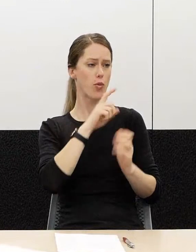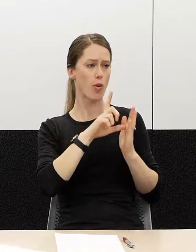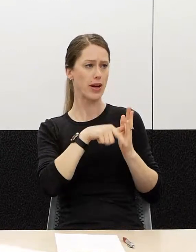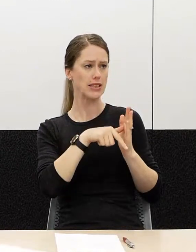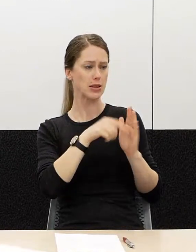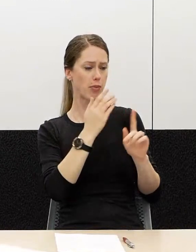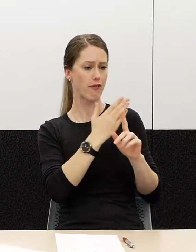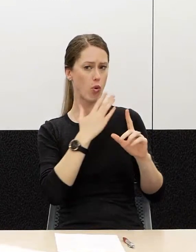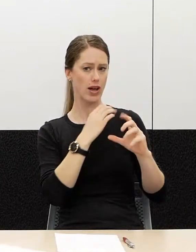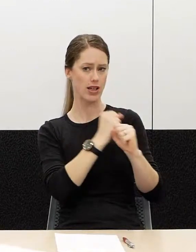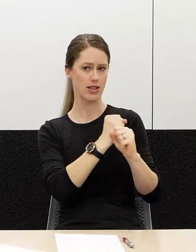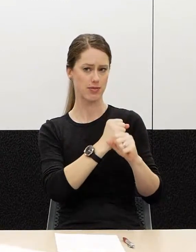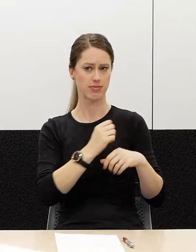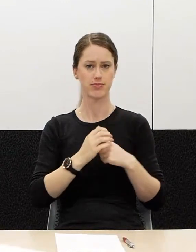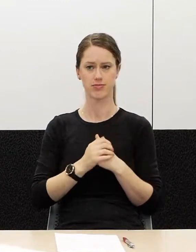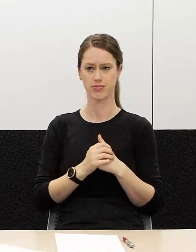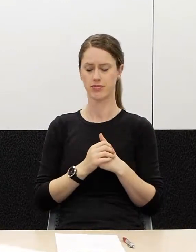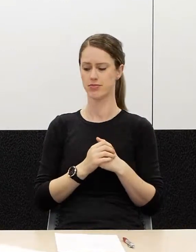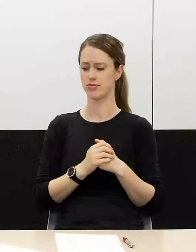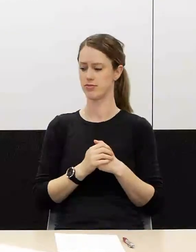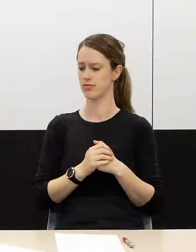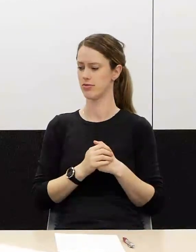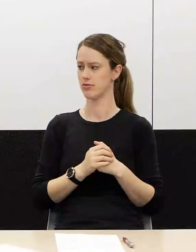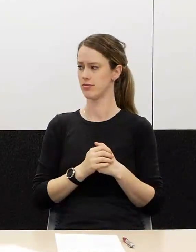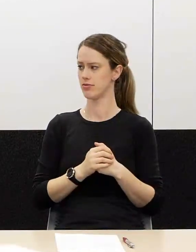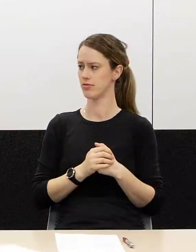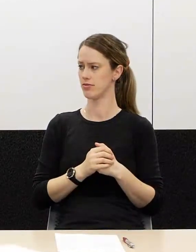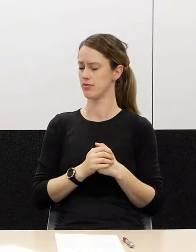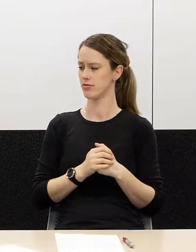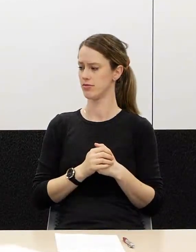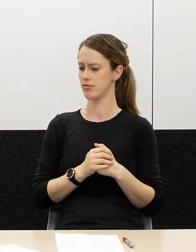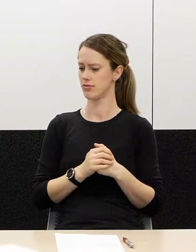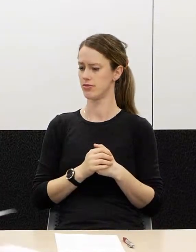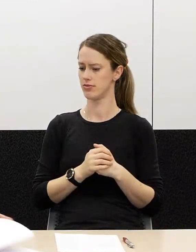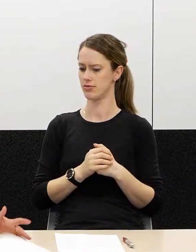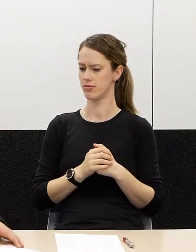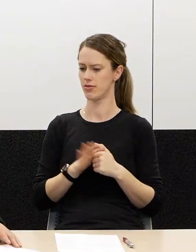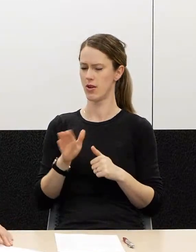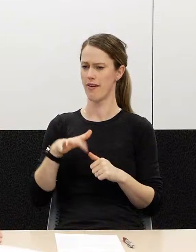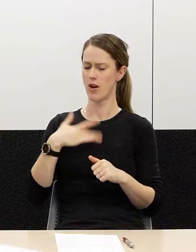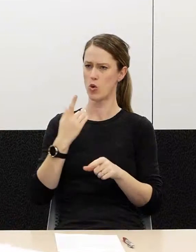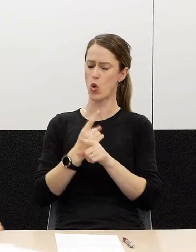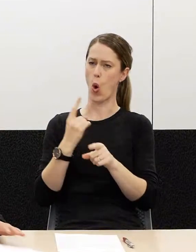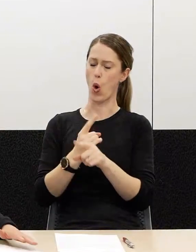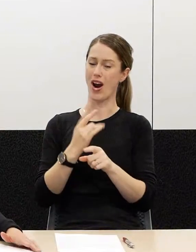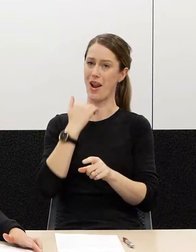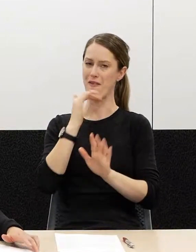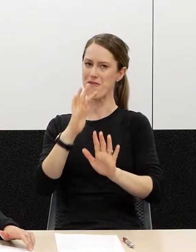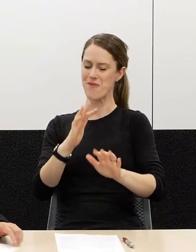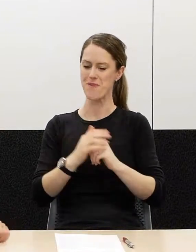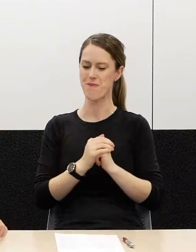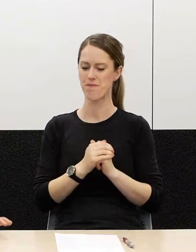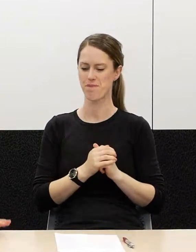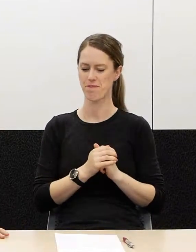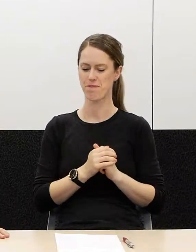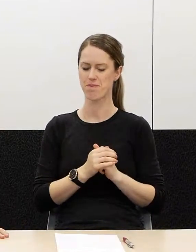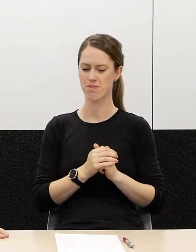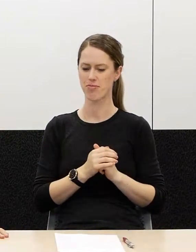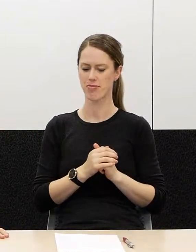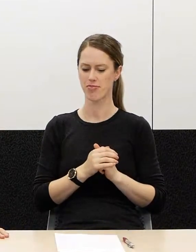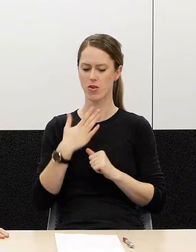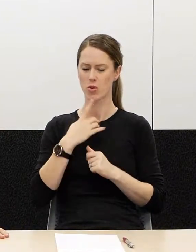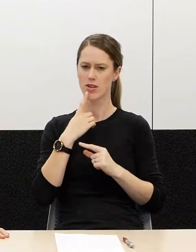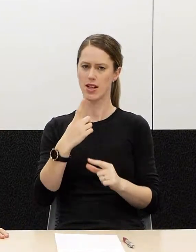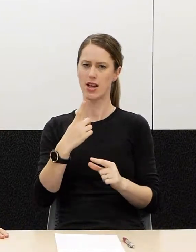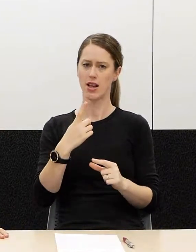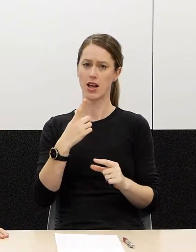minutes before we actually wind up. Well, no, I feel like I might have talked enough, but just to say that I think